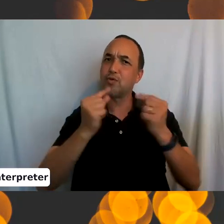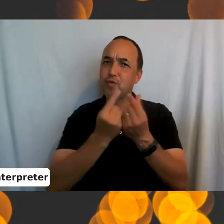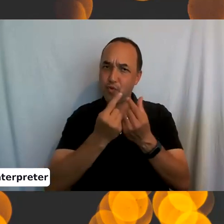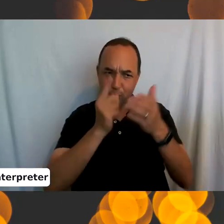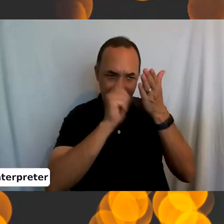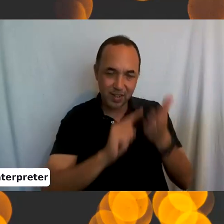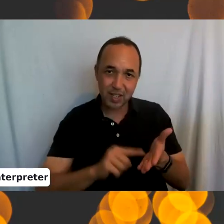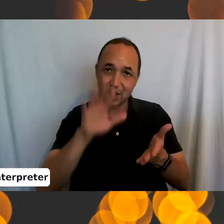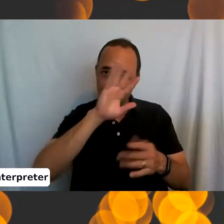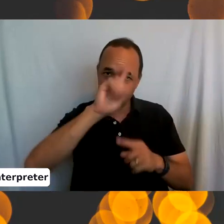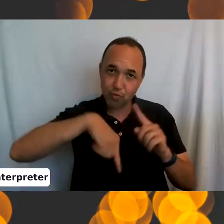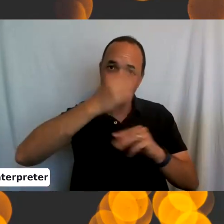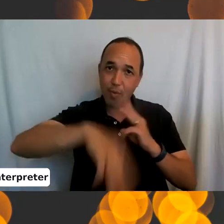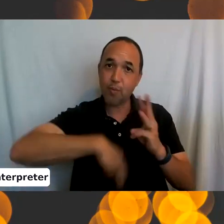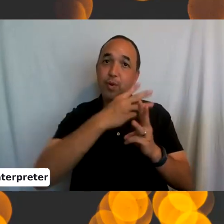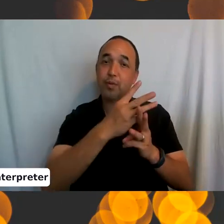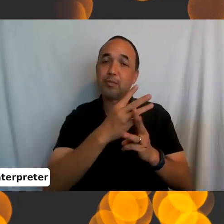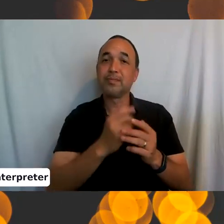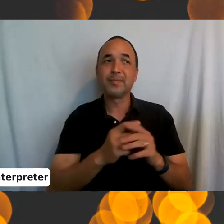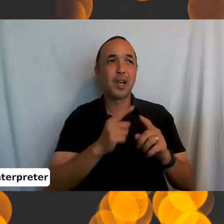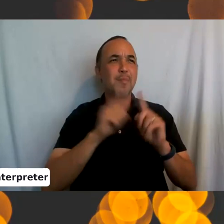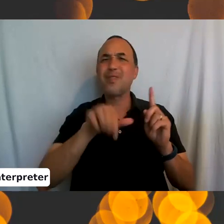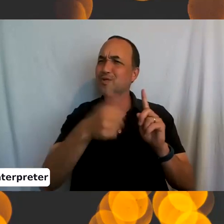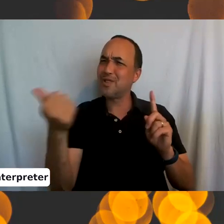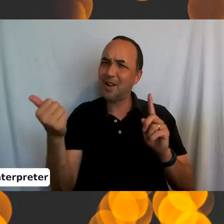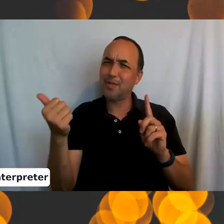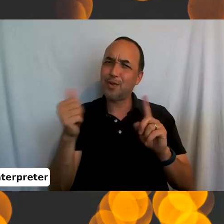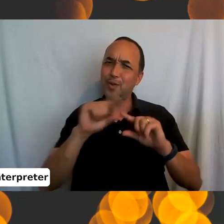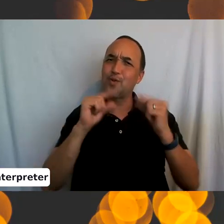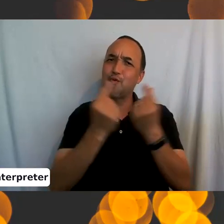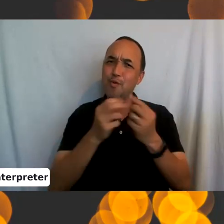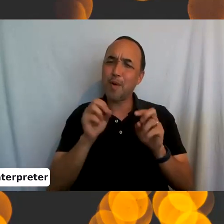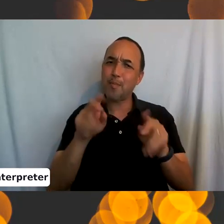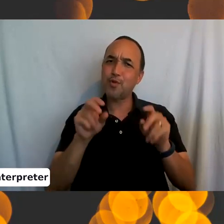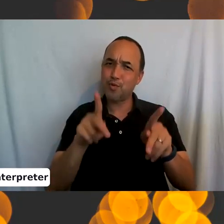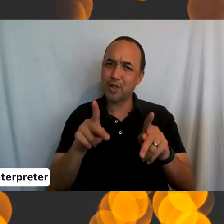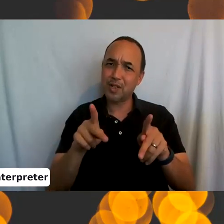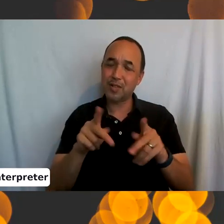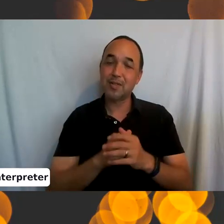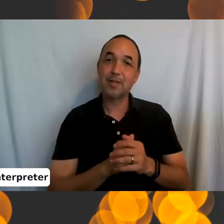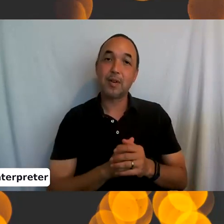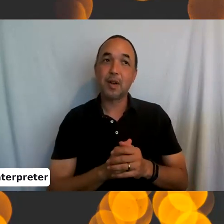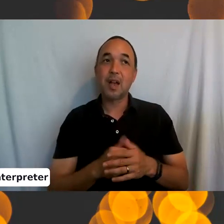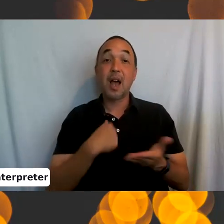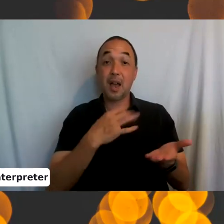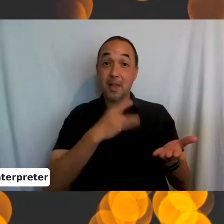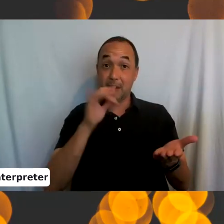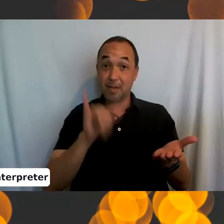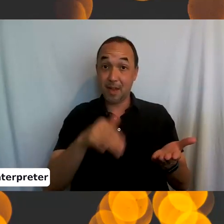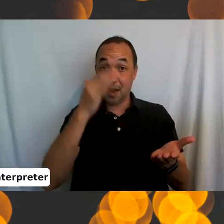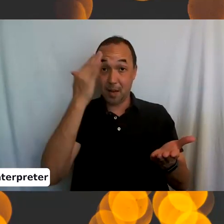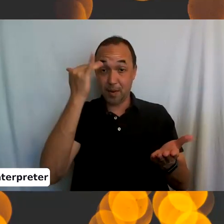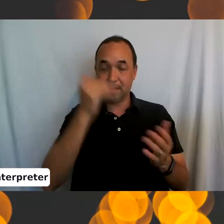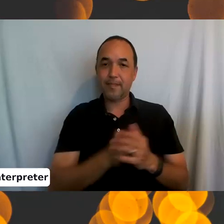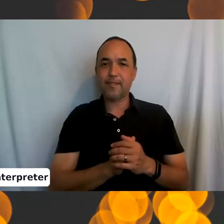group investigations available to a lot of folks out there. And I like them because it's kind of